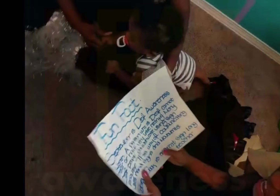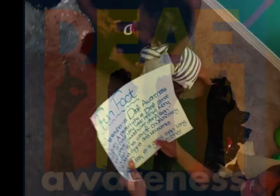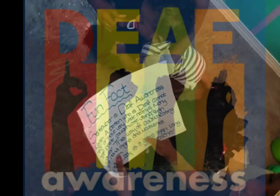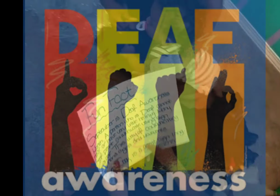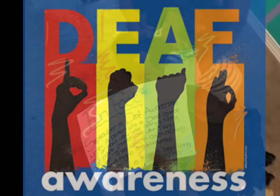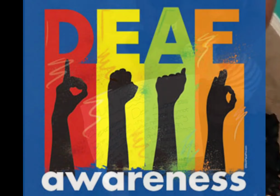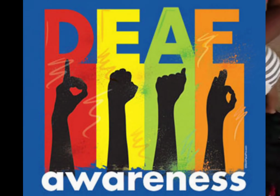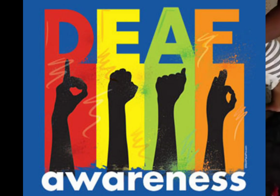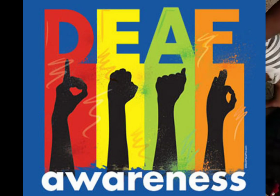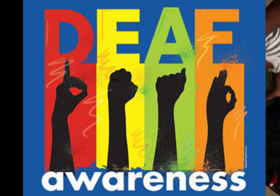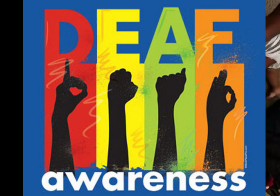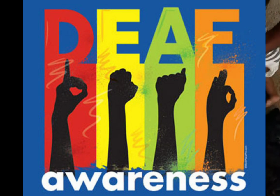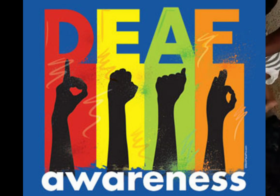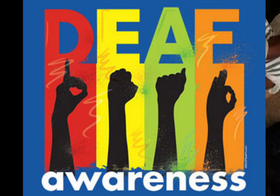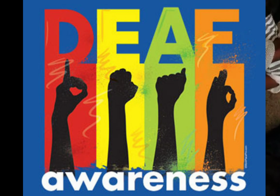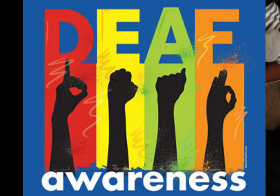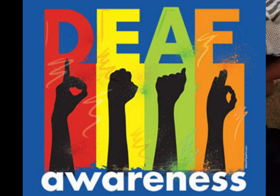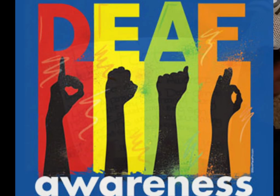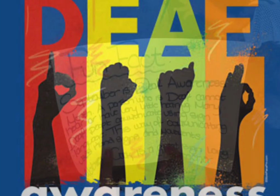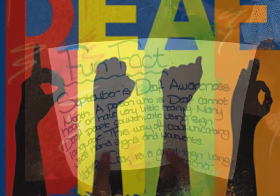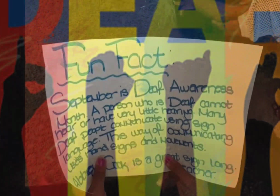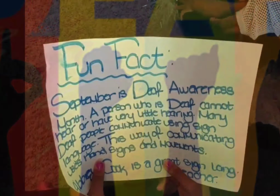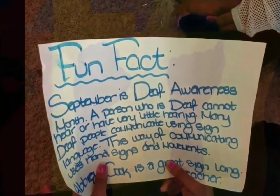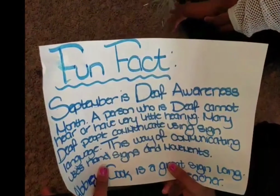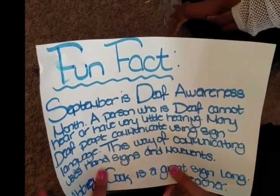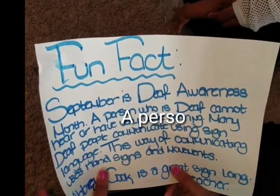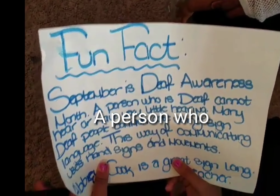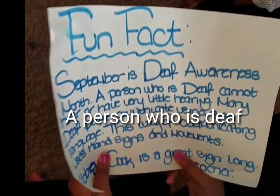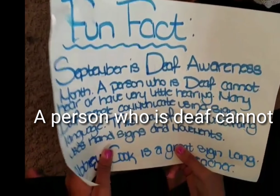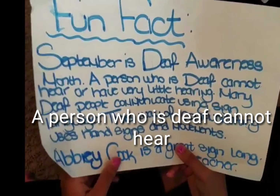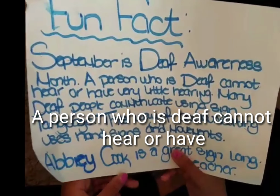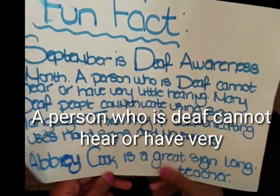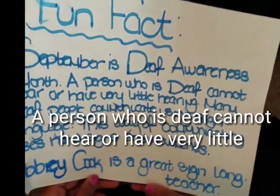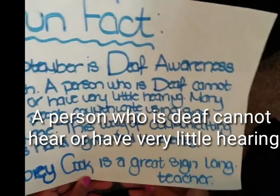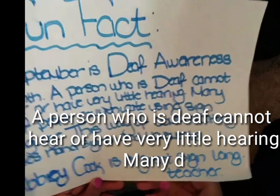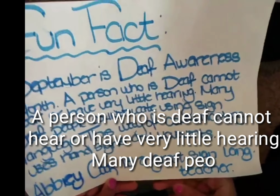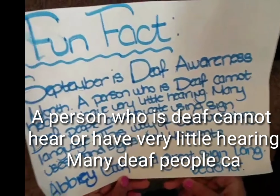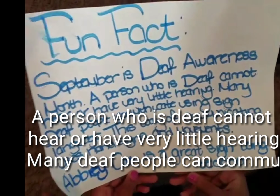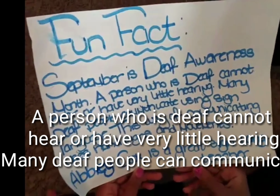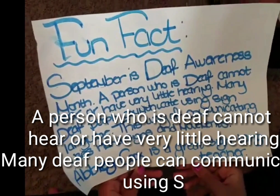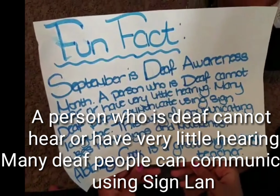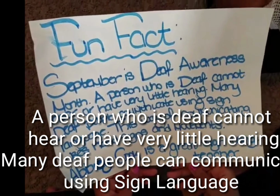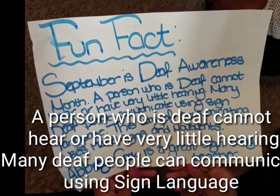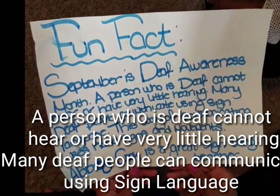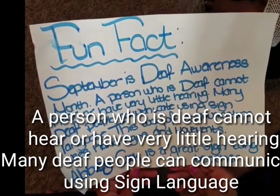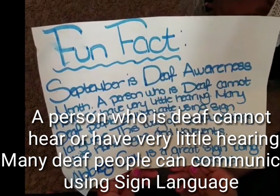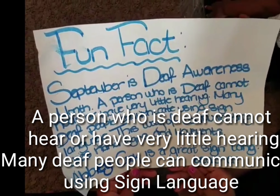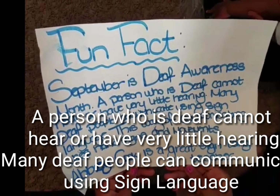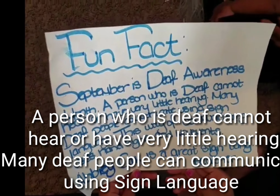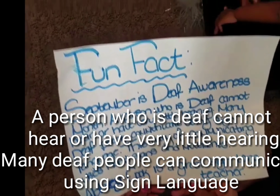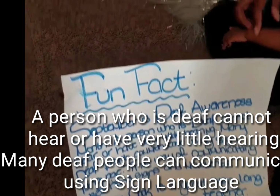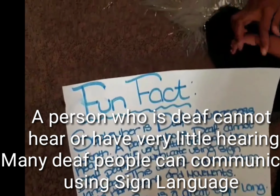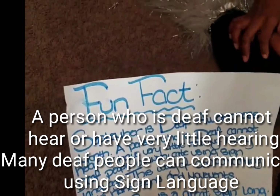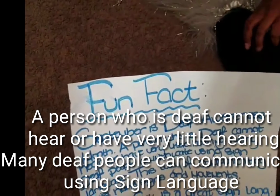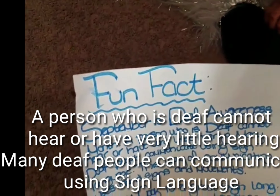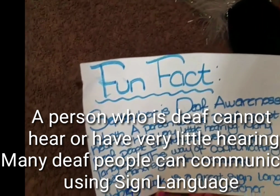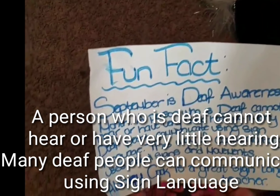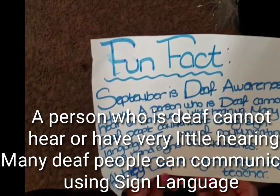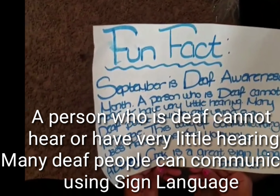September is the Deaf Awareness Month. A person who is deaf cannot hear or have very little hearing. Many deaf